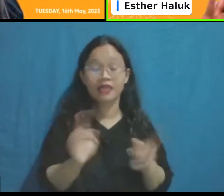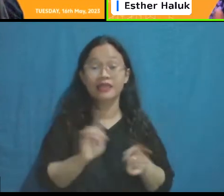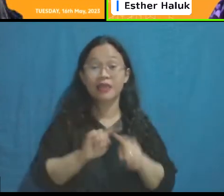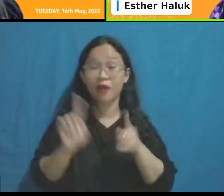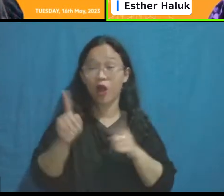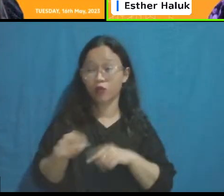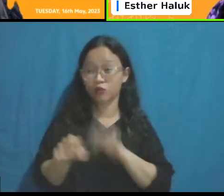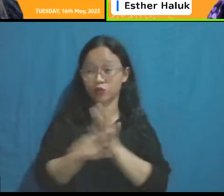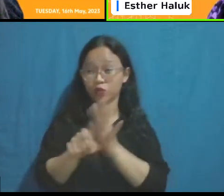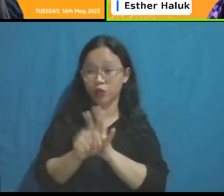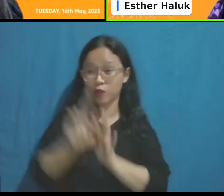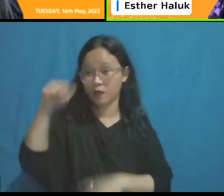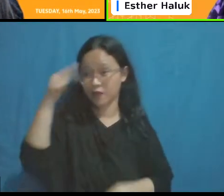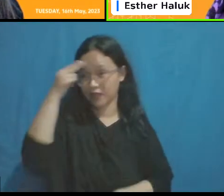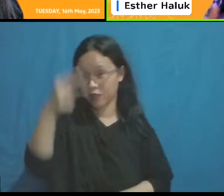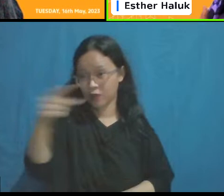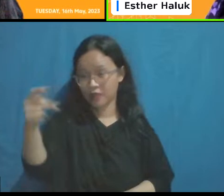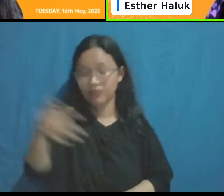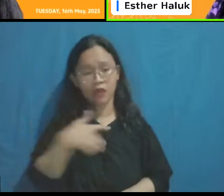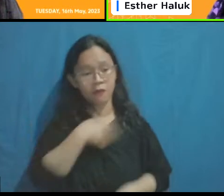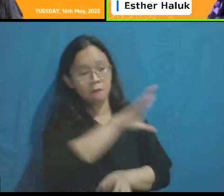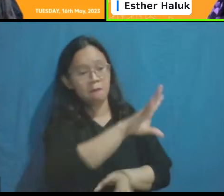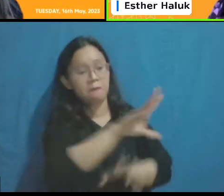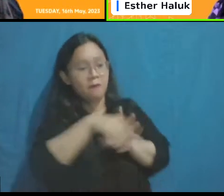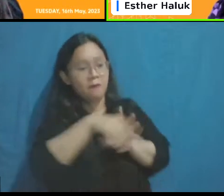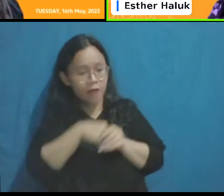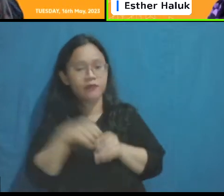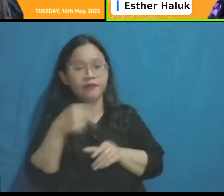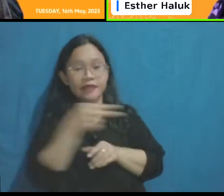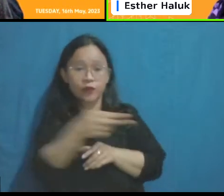need, they have to implement the same